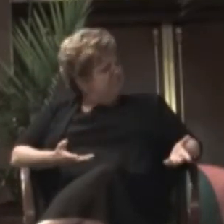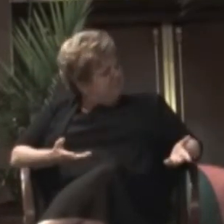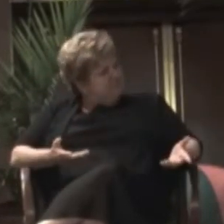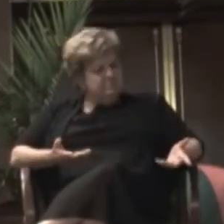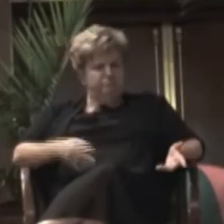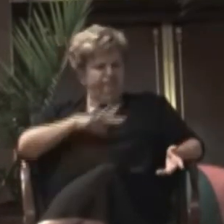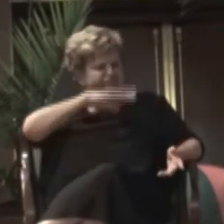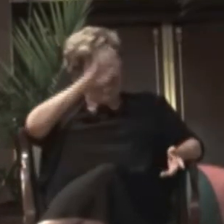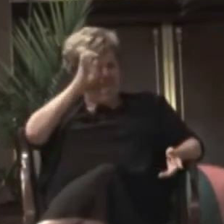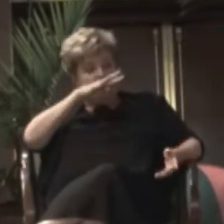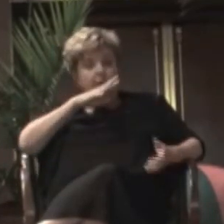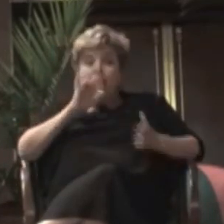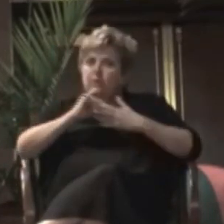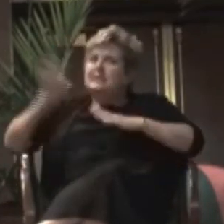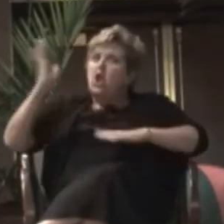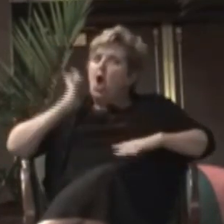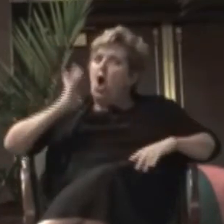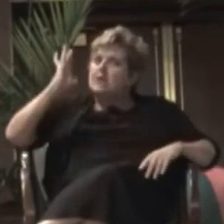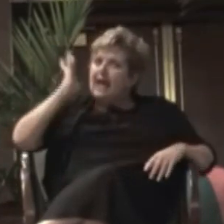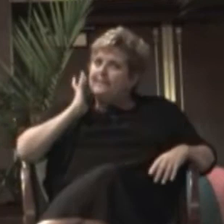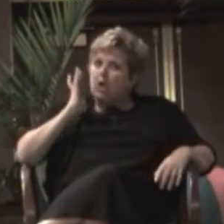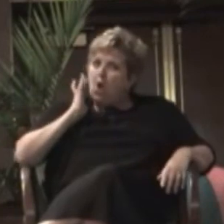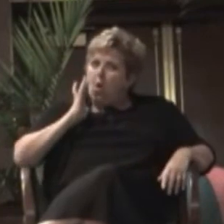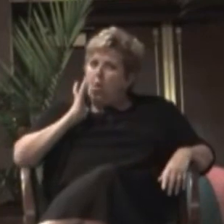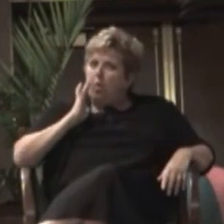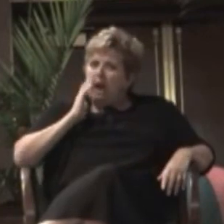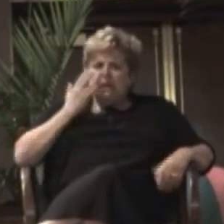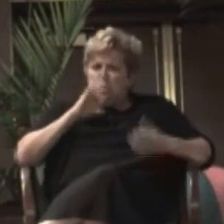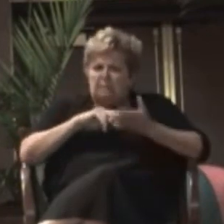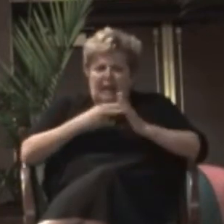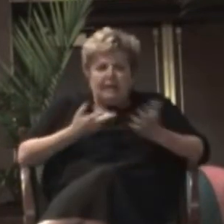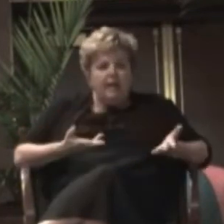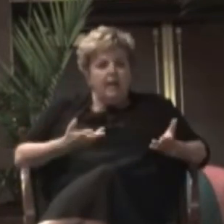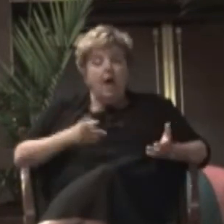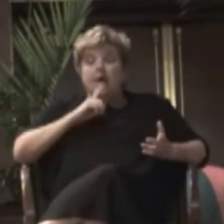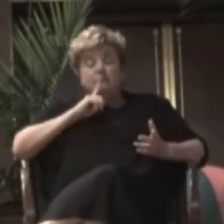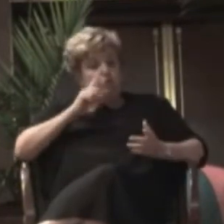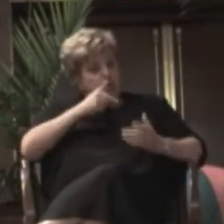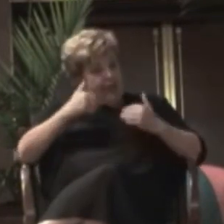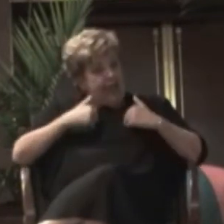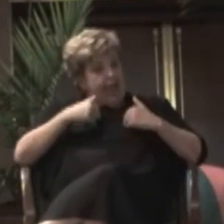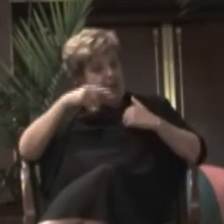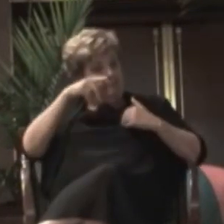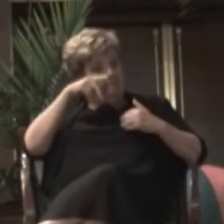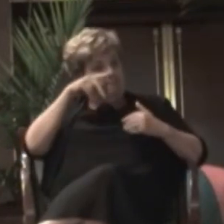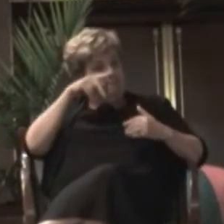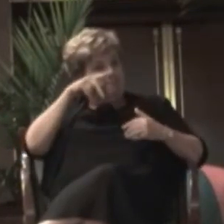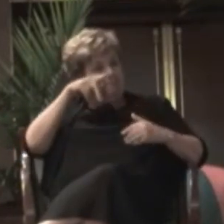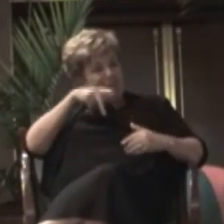ago. And I'm sure we had public information, but it hadn't sort of penetrated. I hung out.